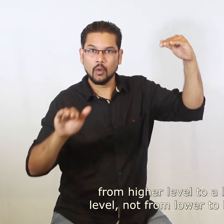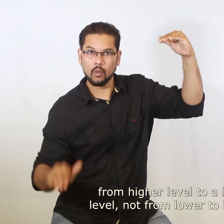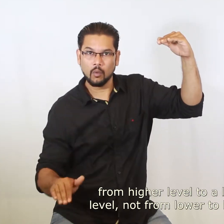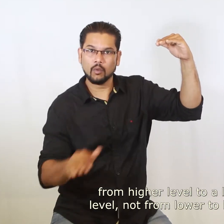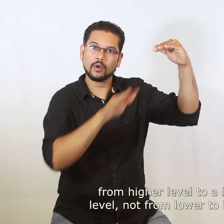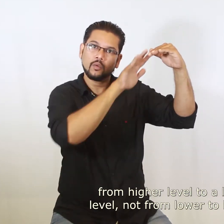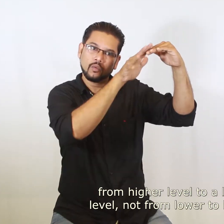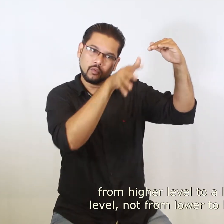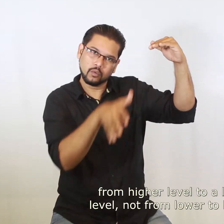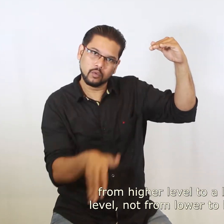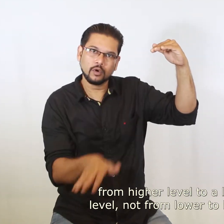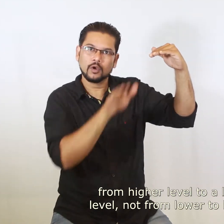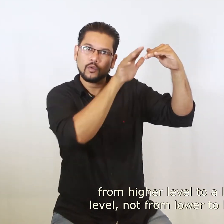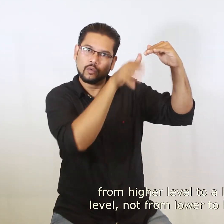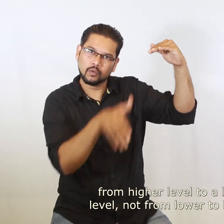not from lower to higher.